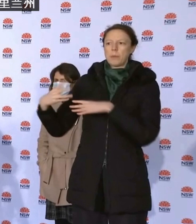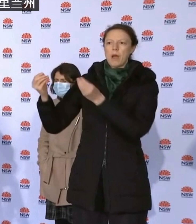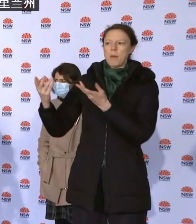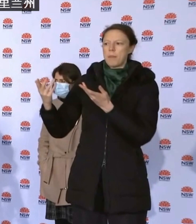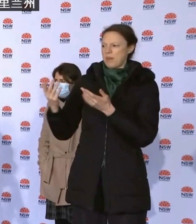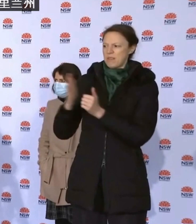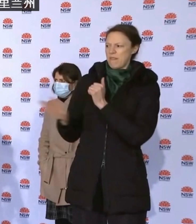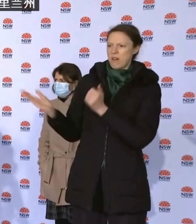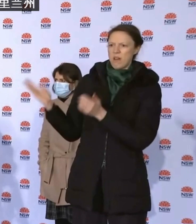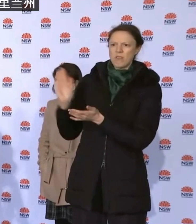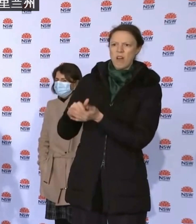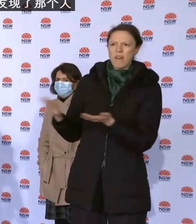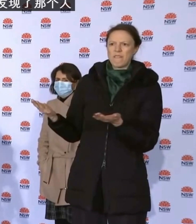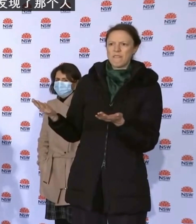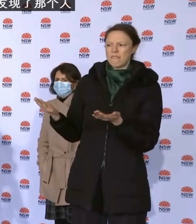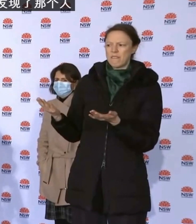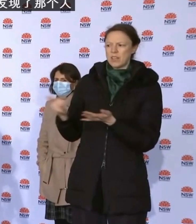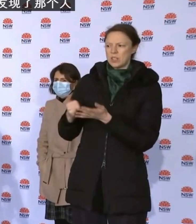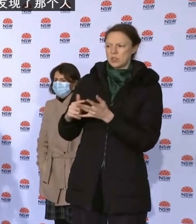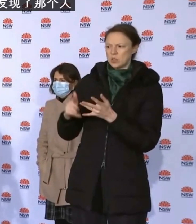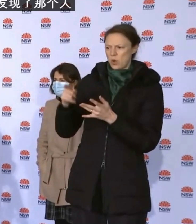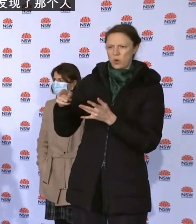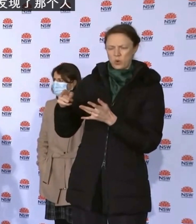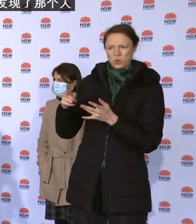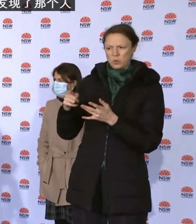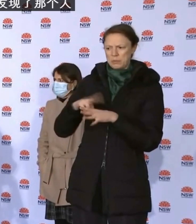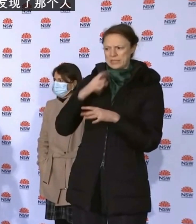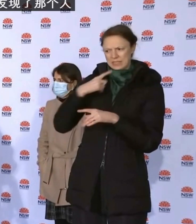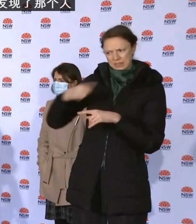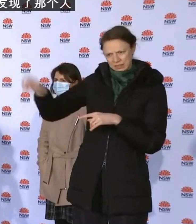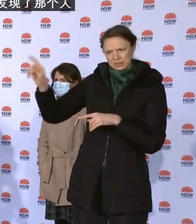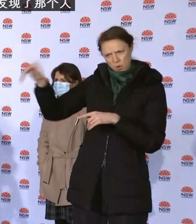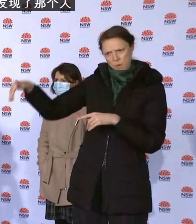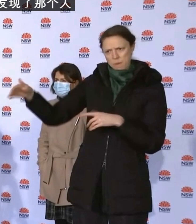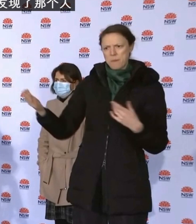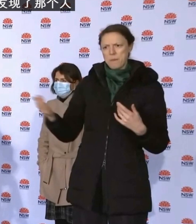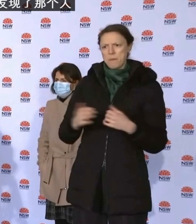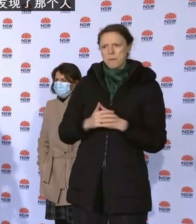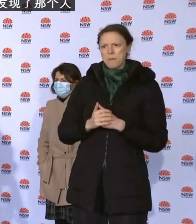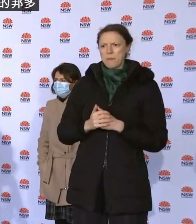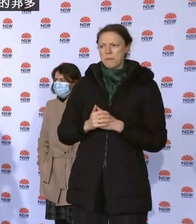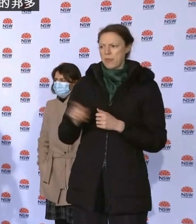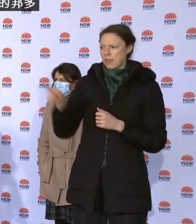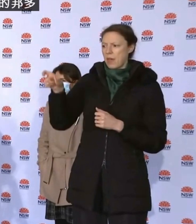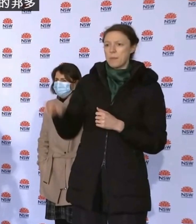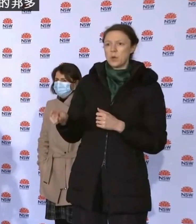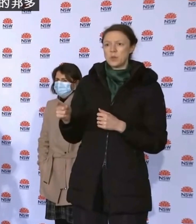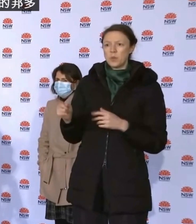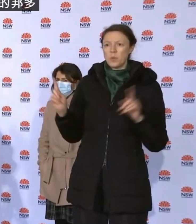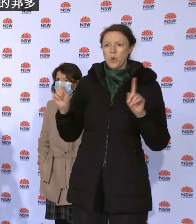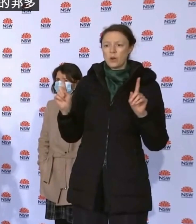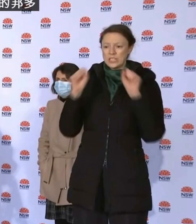him to move back to Merrylands, more than 30 kilometres away. That person was then later found on the gym equipment down at